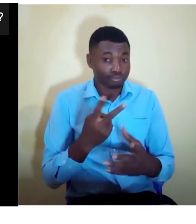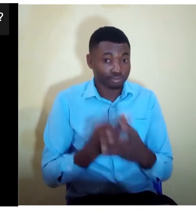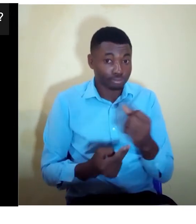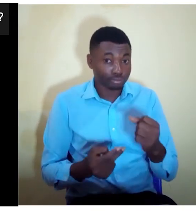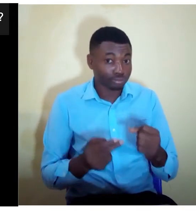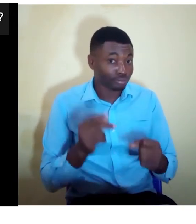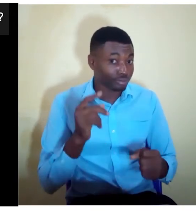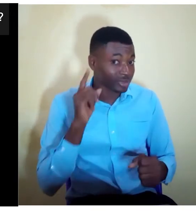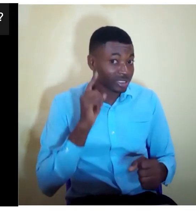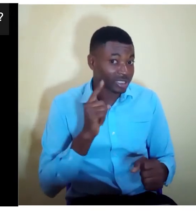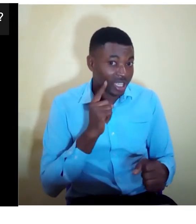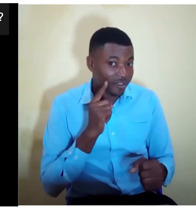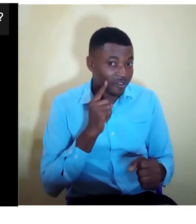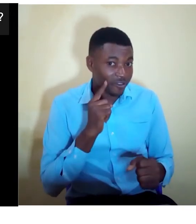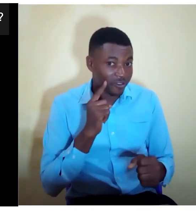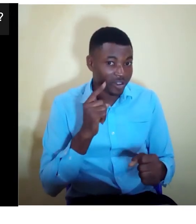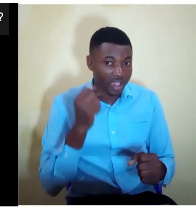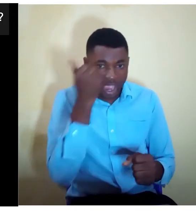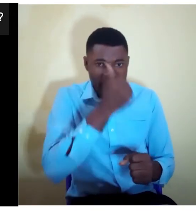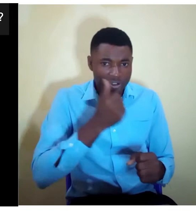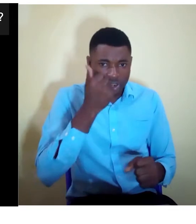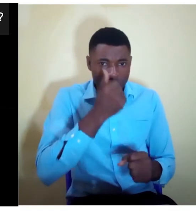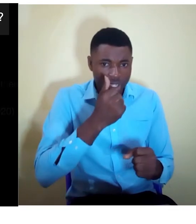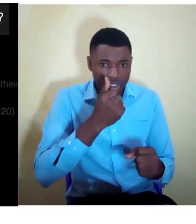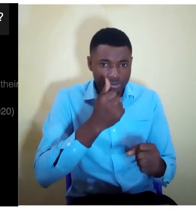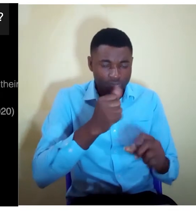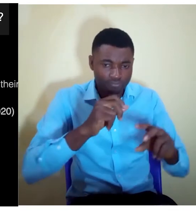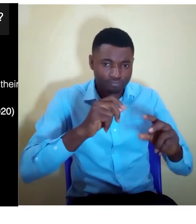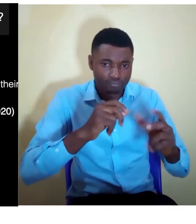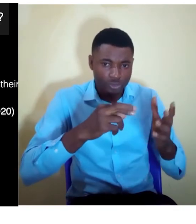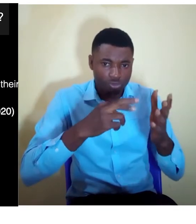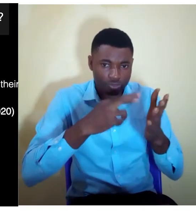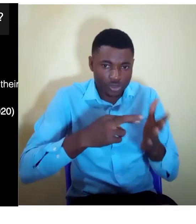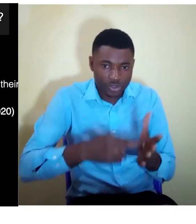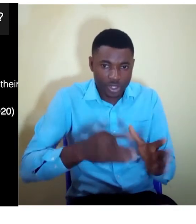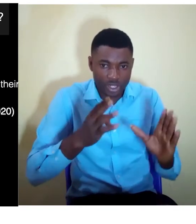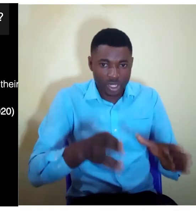deaf and African scholars who pushed back, one of whom